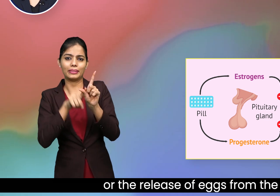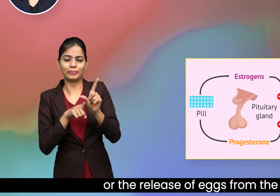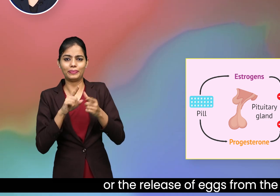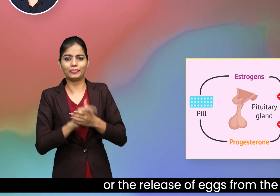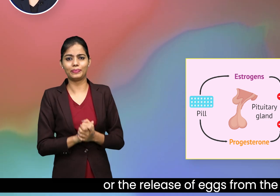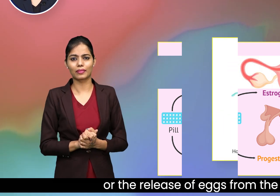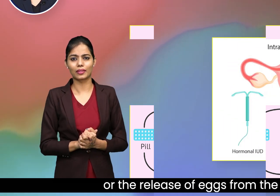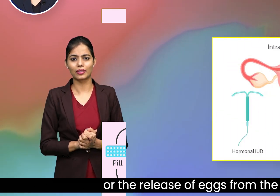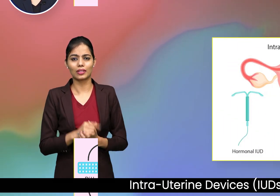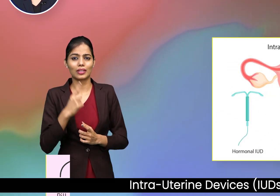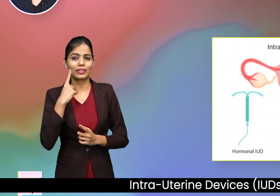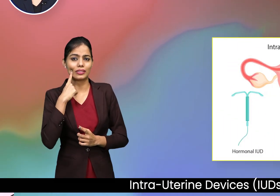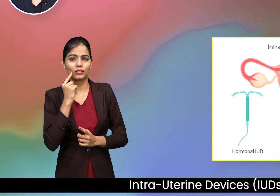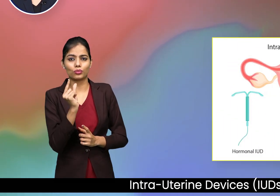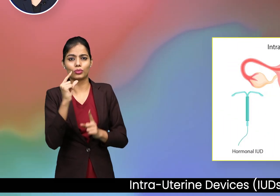the ovary.